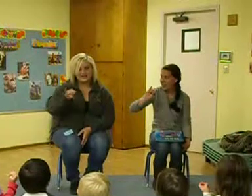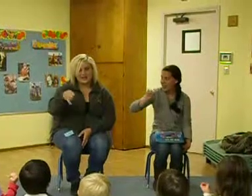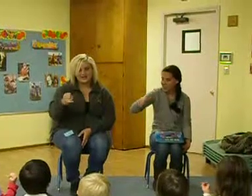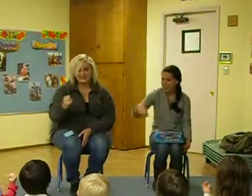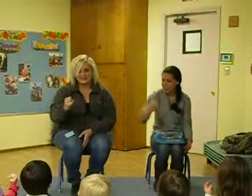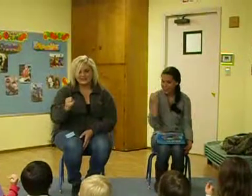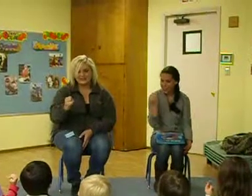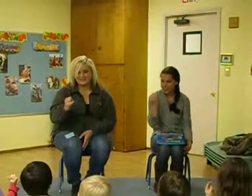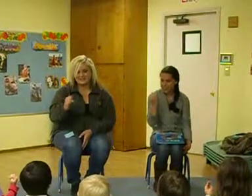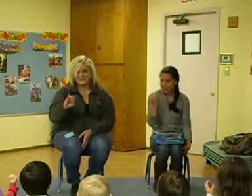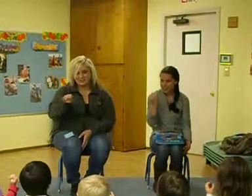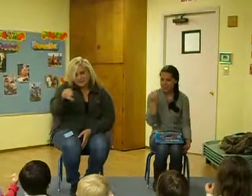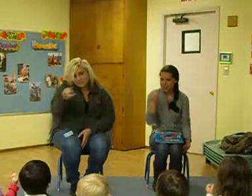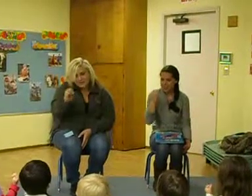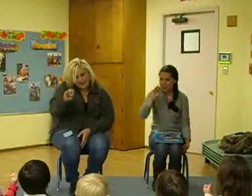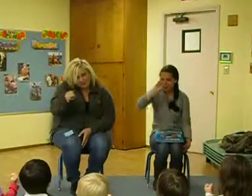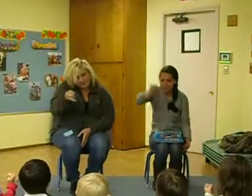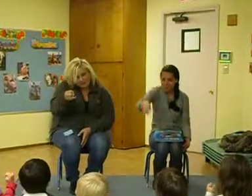J. Swoop it down.